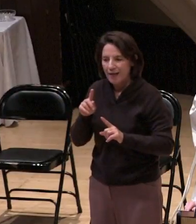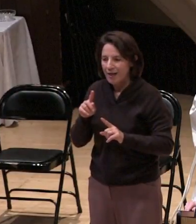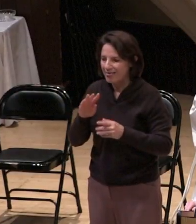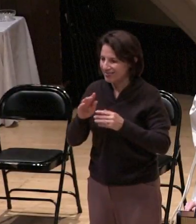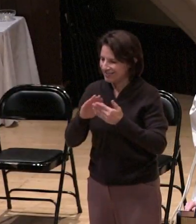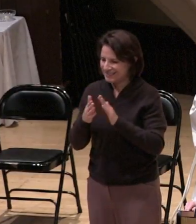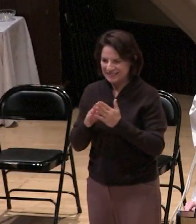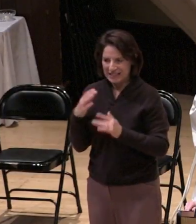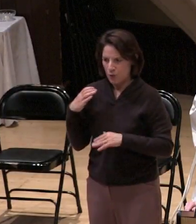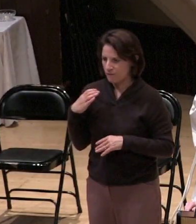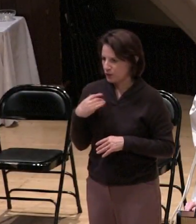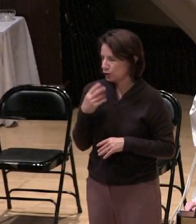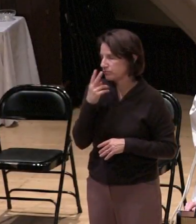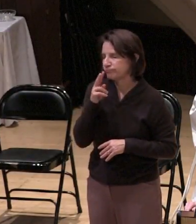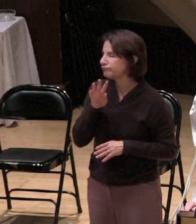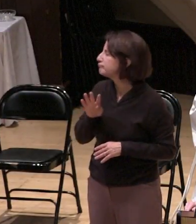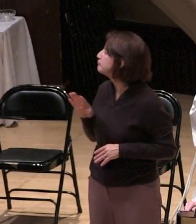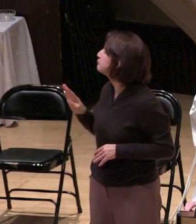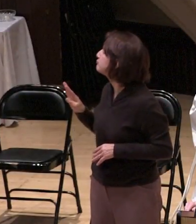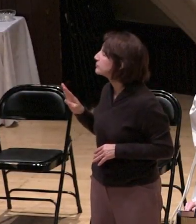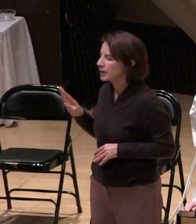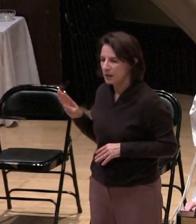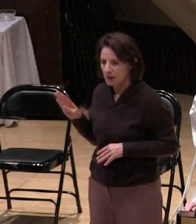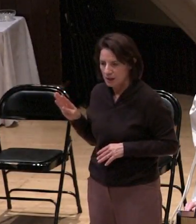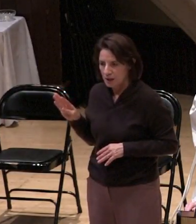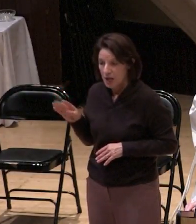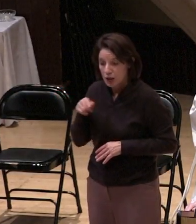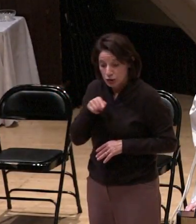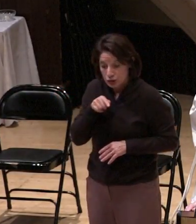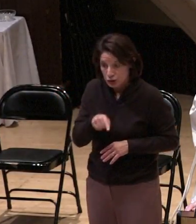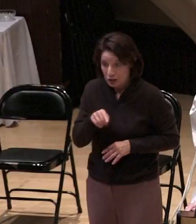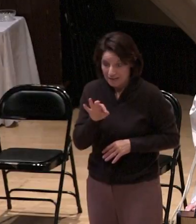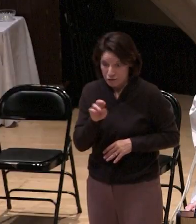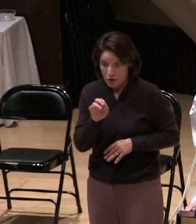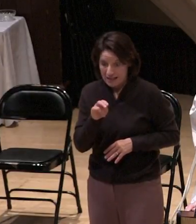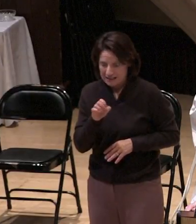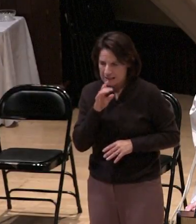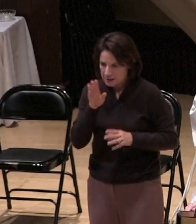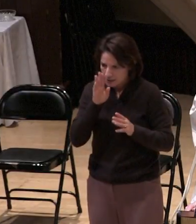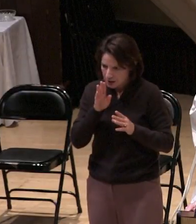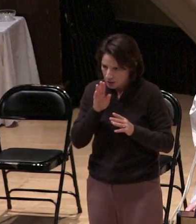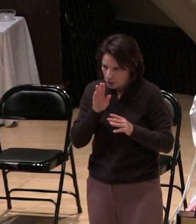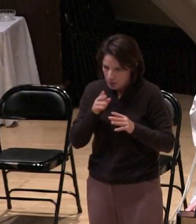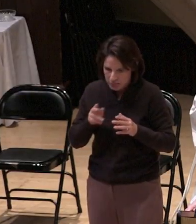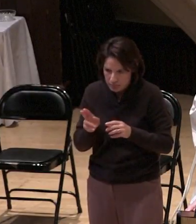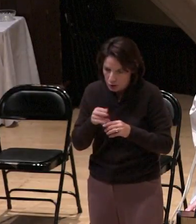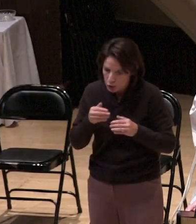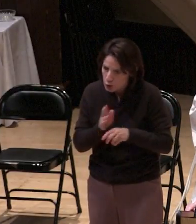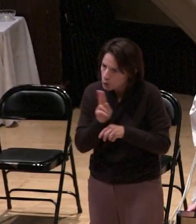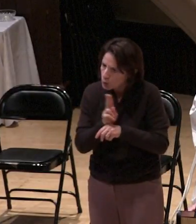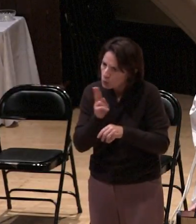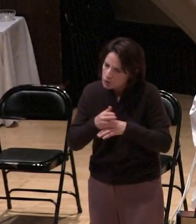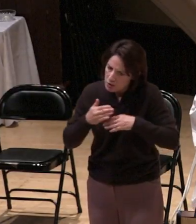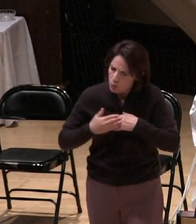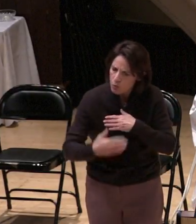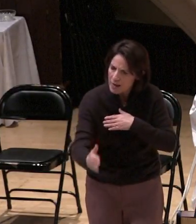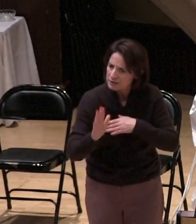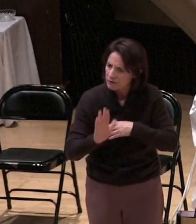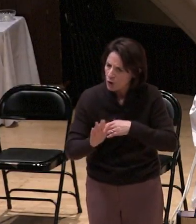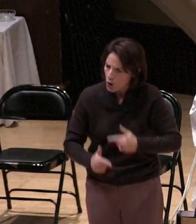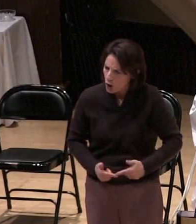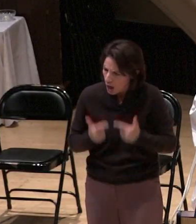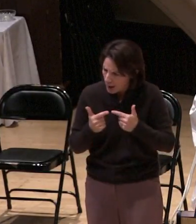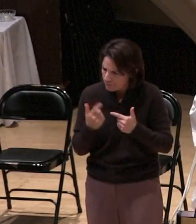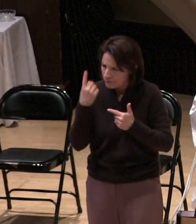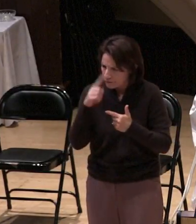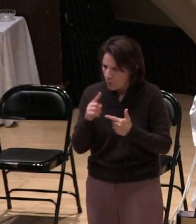done nothing about it. She devoted the rest of her life to workers' rights, and especially women's